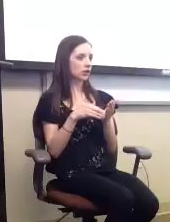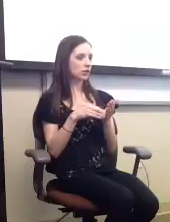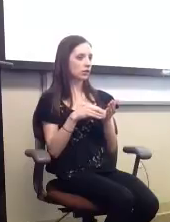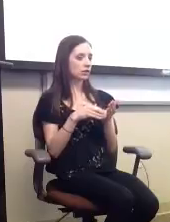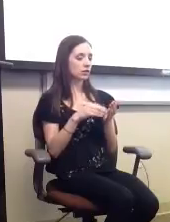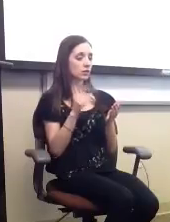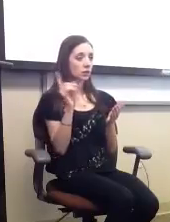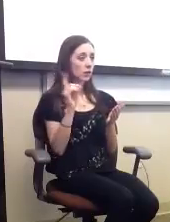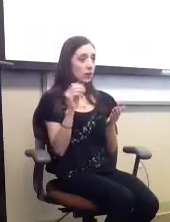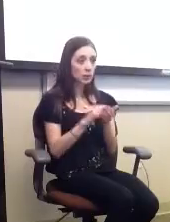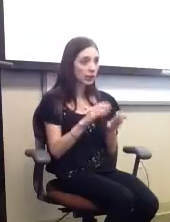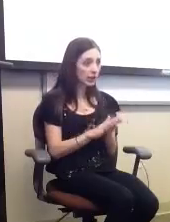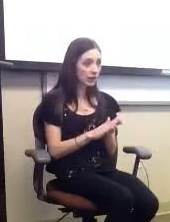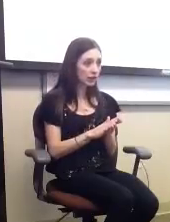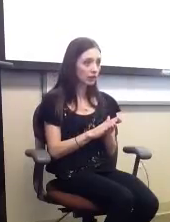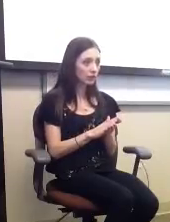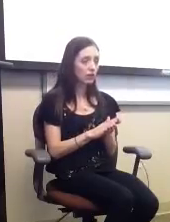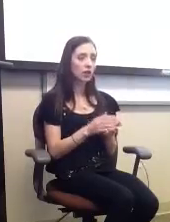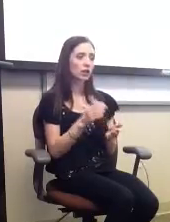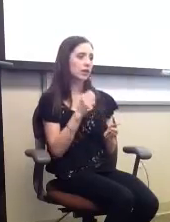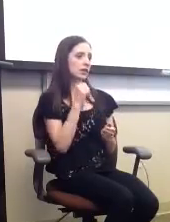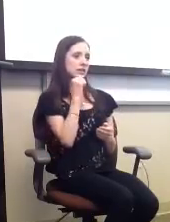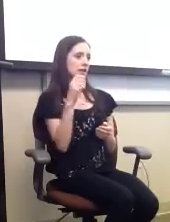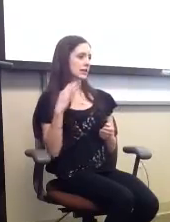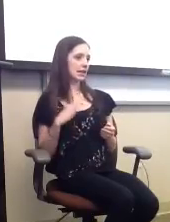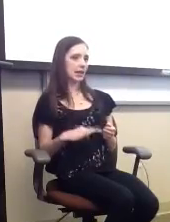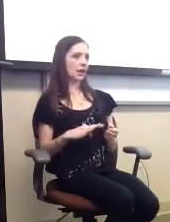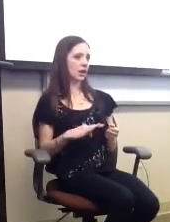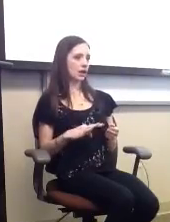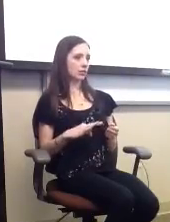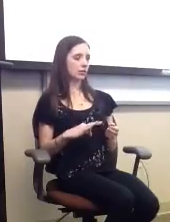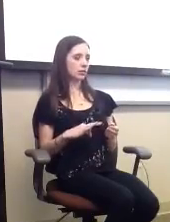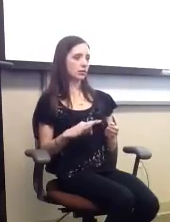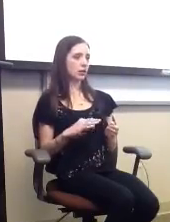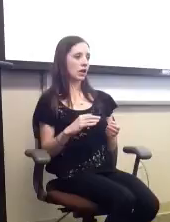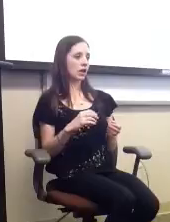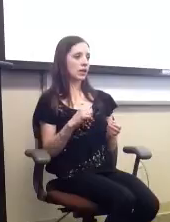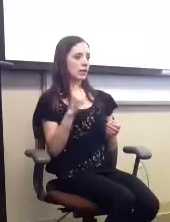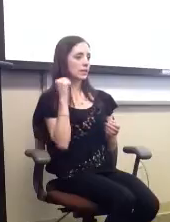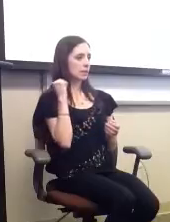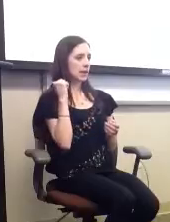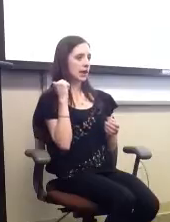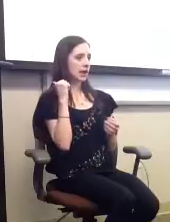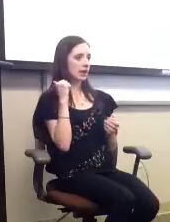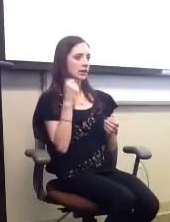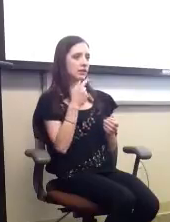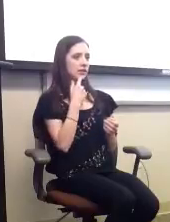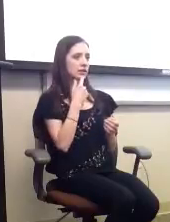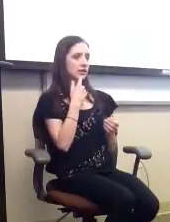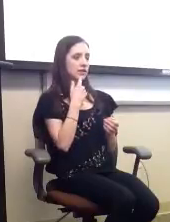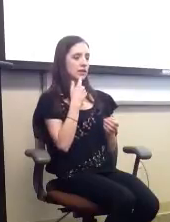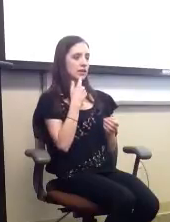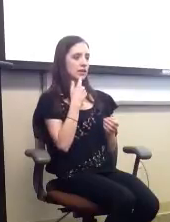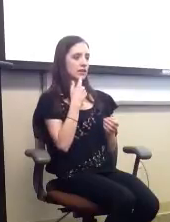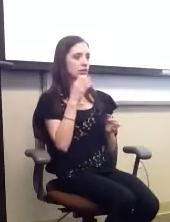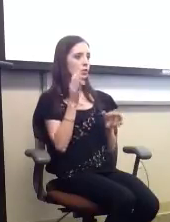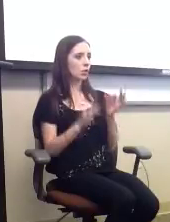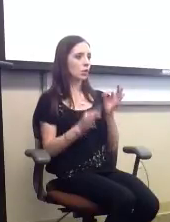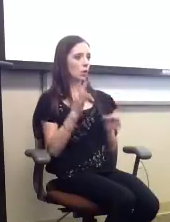of that 4A, where we're talking about court-ordered support payments, it's alimony, it's child support. It's